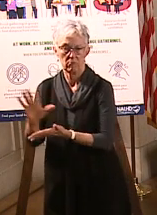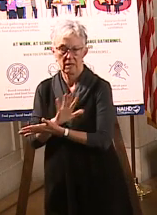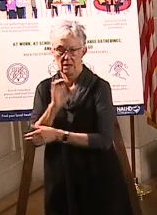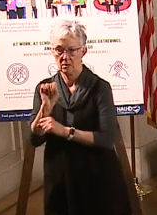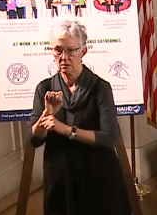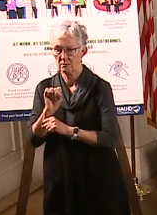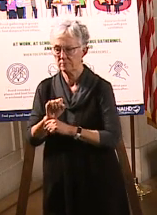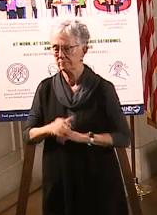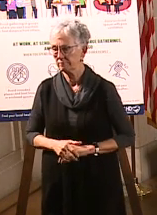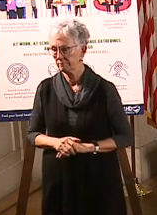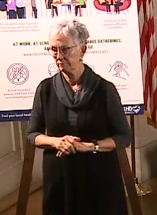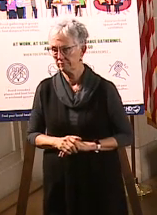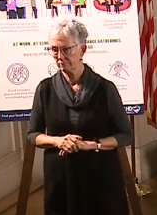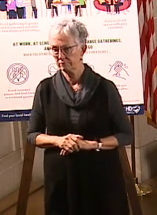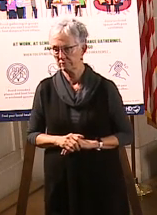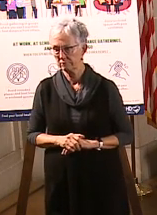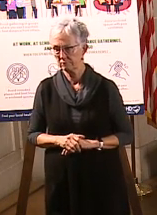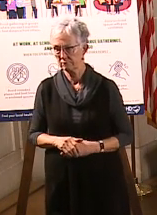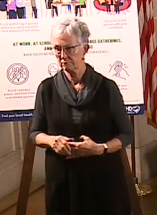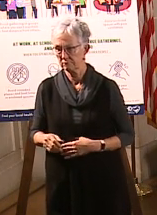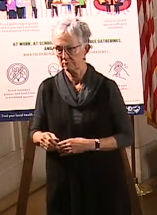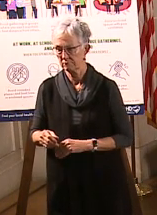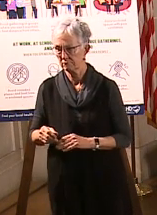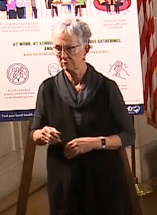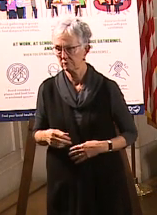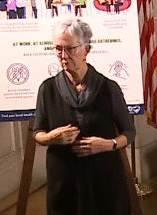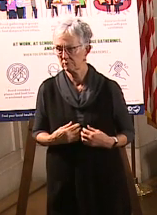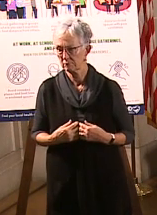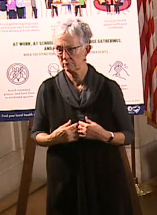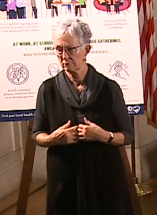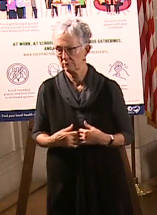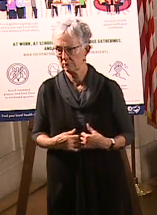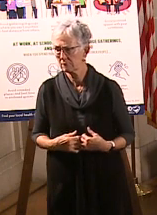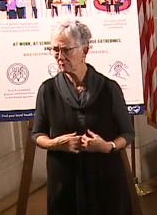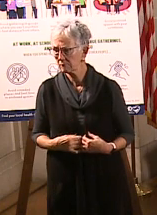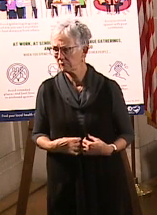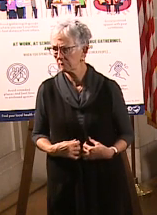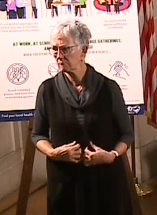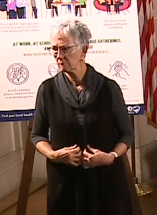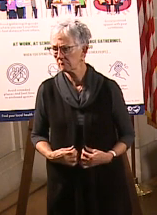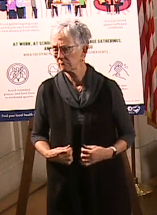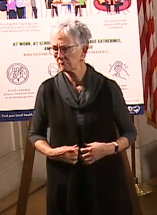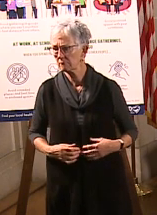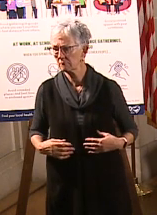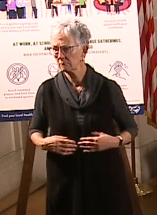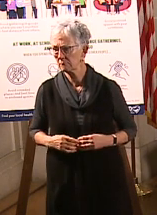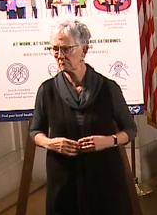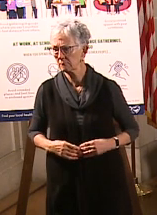Chris Dunker says that there's confusion about why the vaccination plan is marked draft